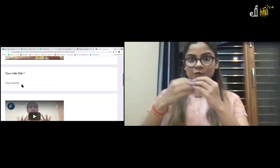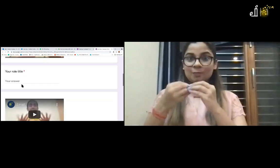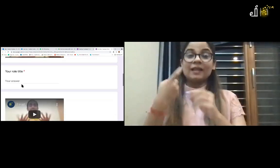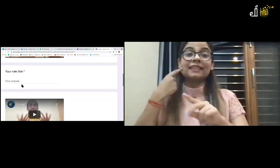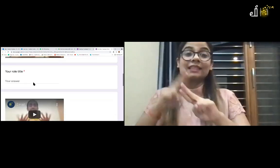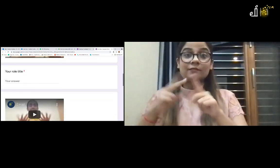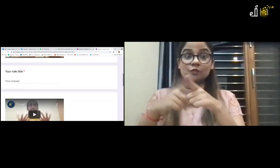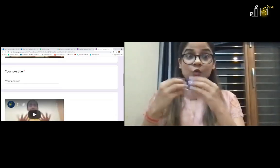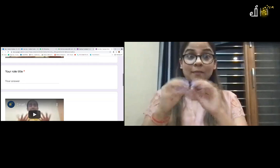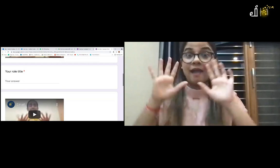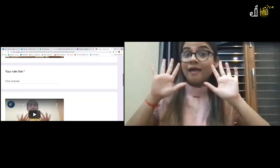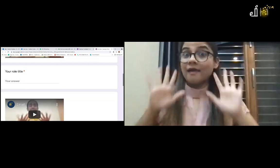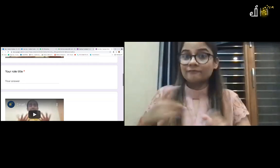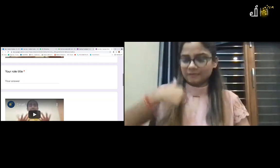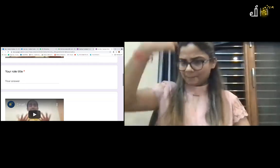Then